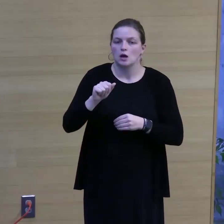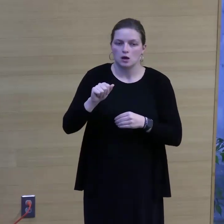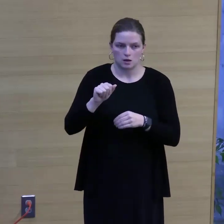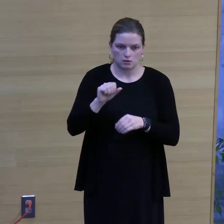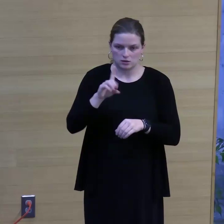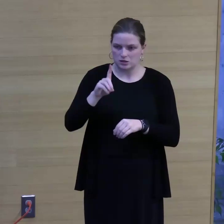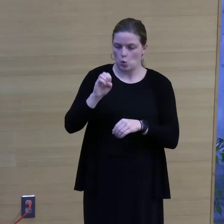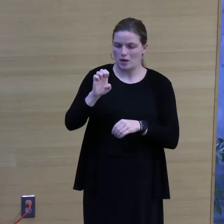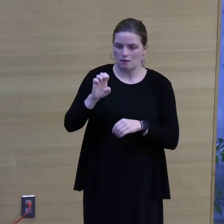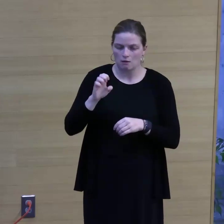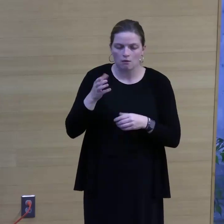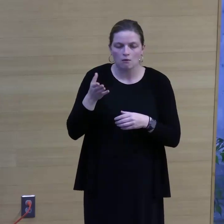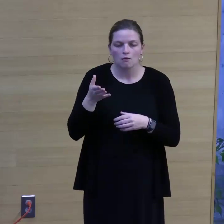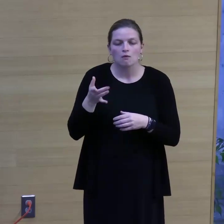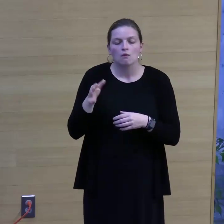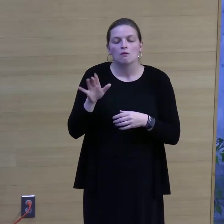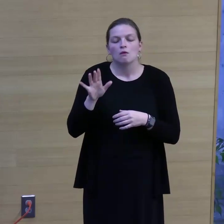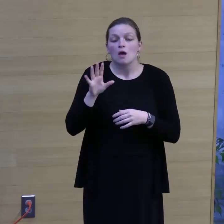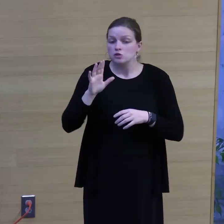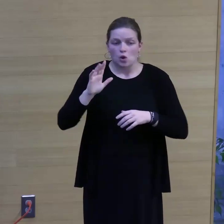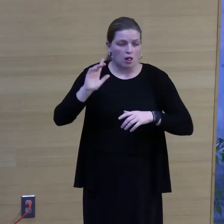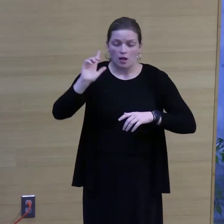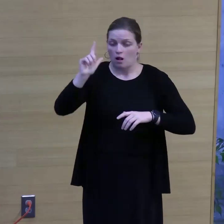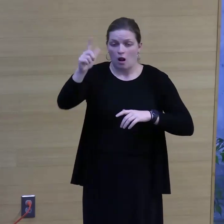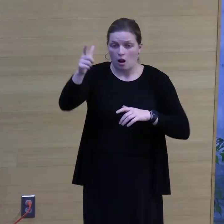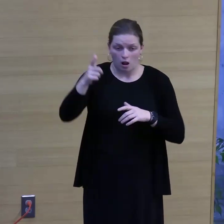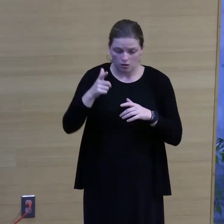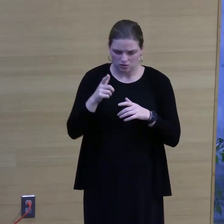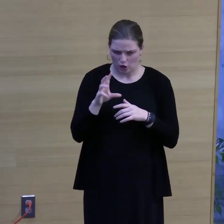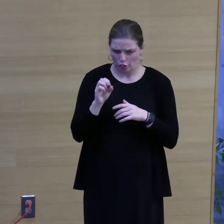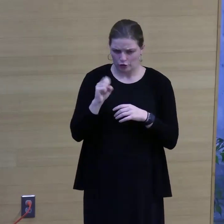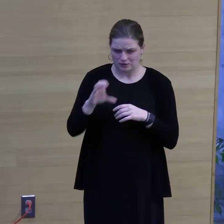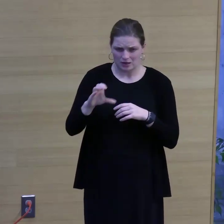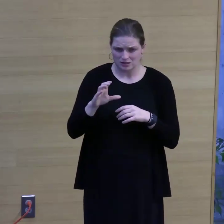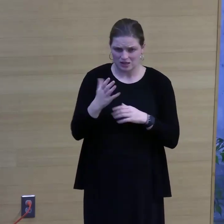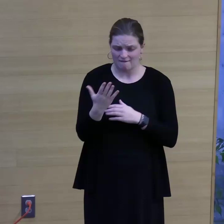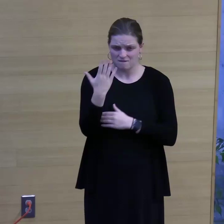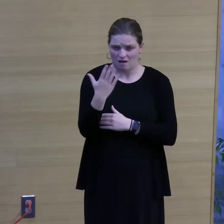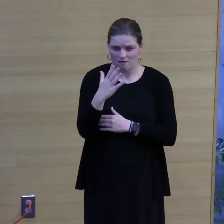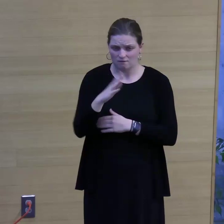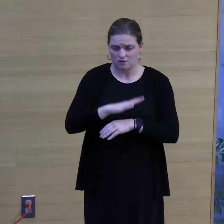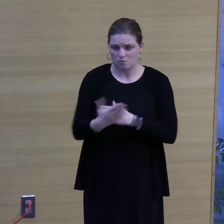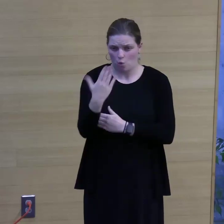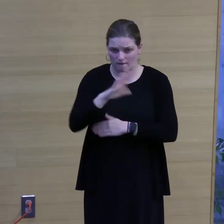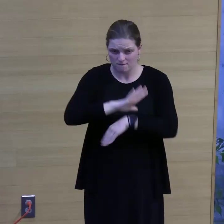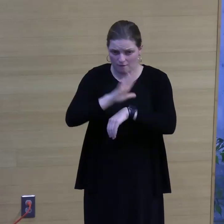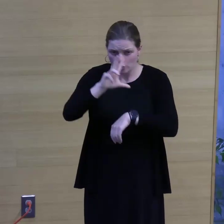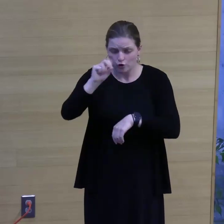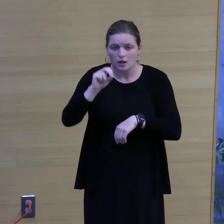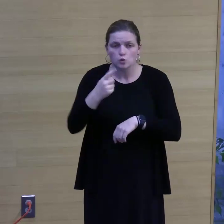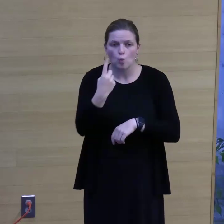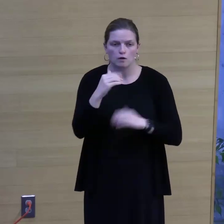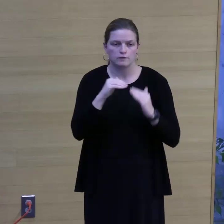Department of Labor. And 30 seconds after he sends his email, and this is at 5:30 in the morning, my phone rings, and it's one of